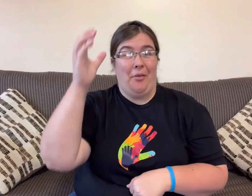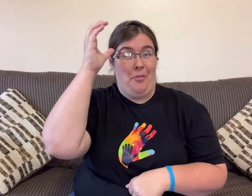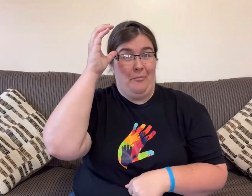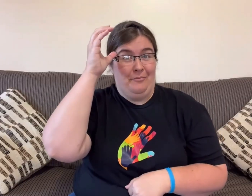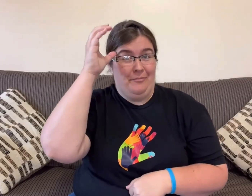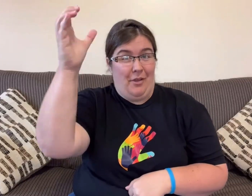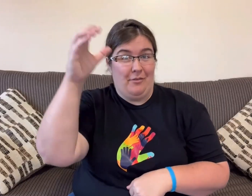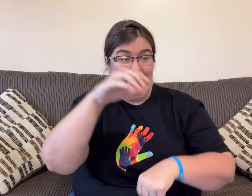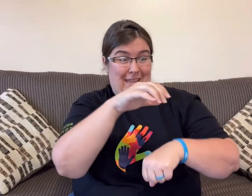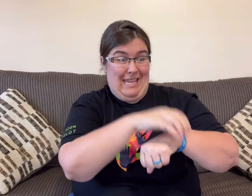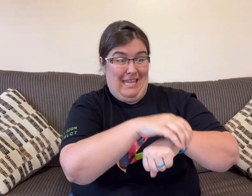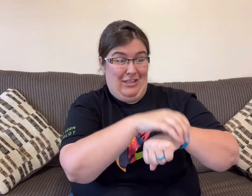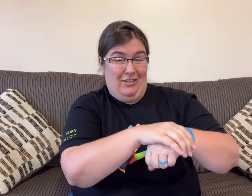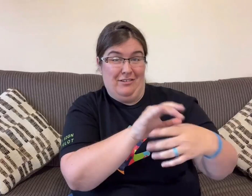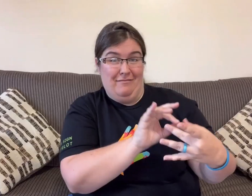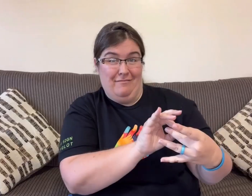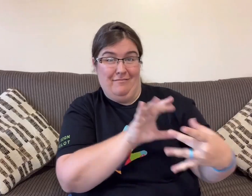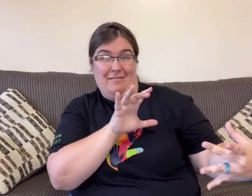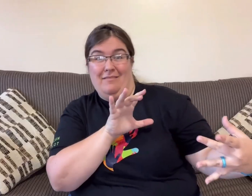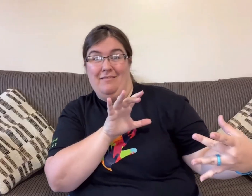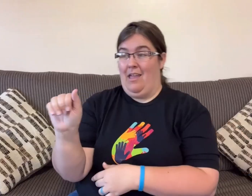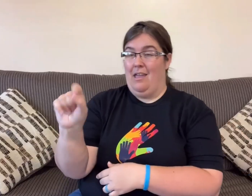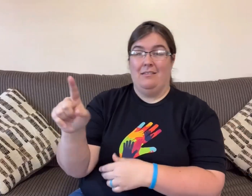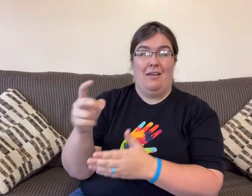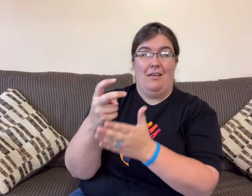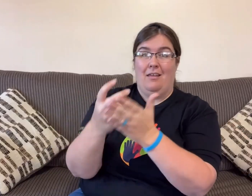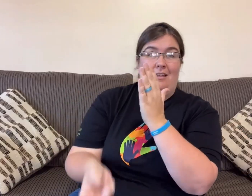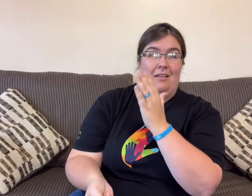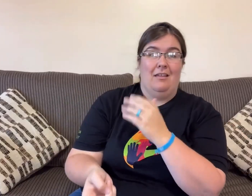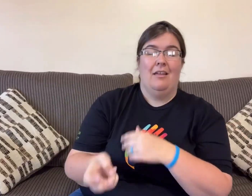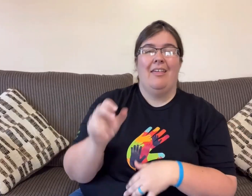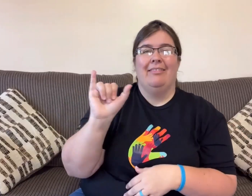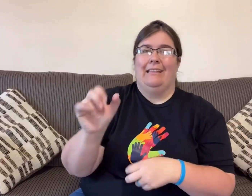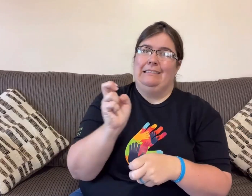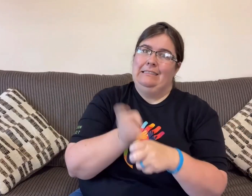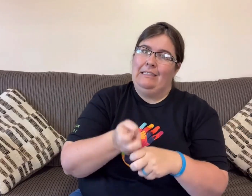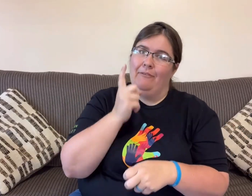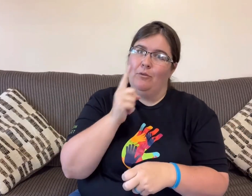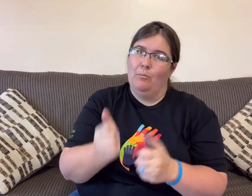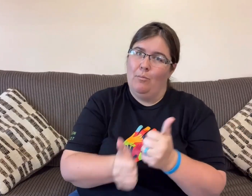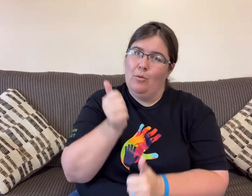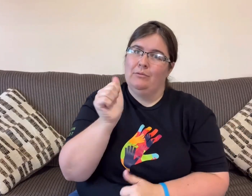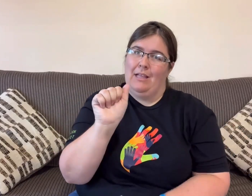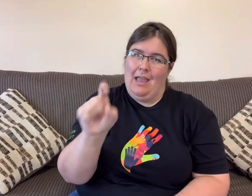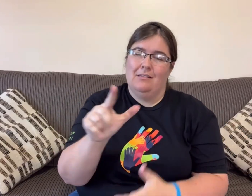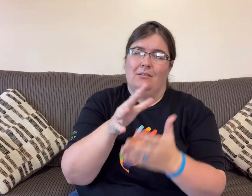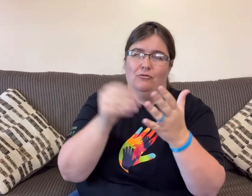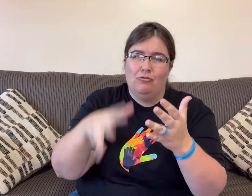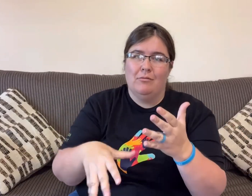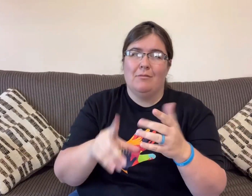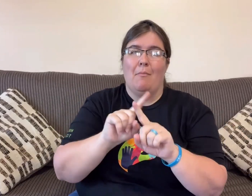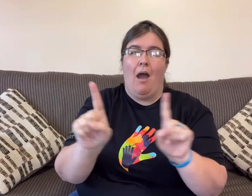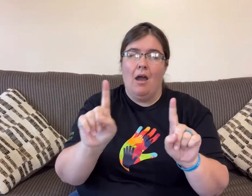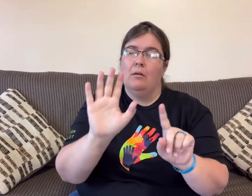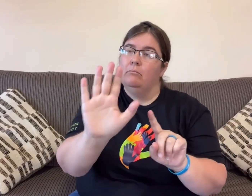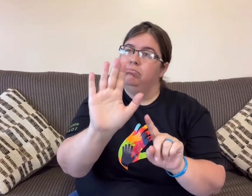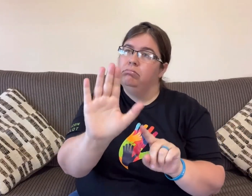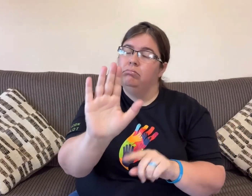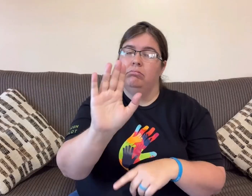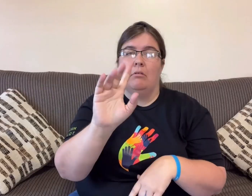So for ASL students, that concept of letting go of English and diving into pure ASL is hard. But when it finally happens,